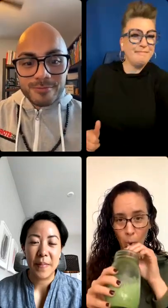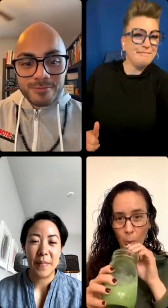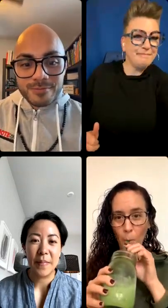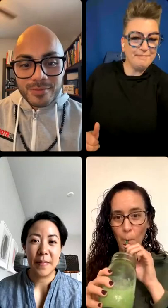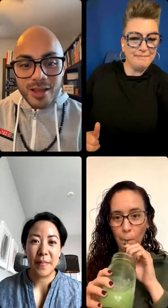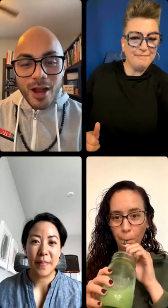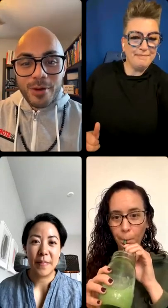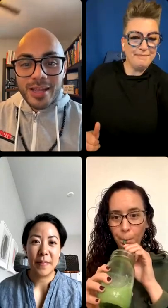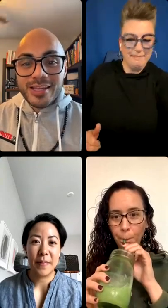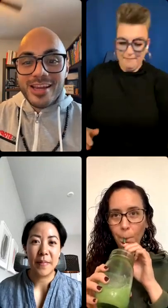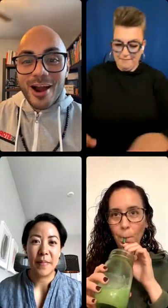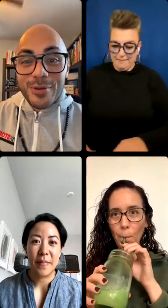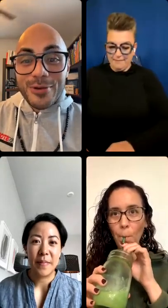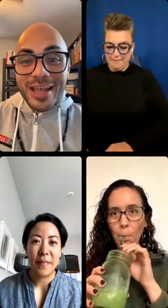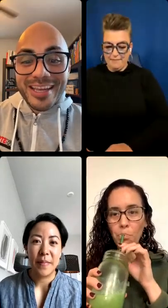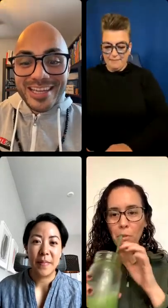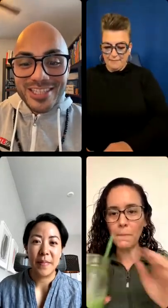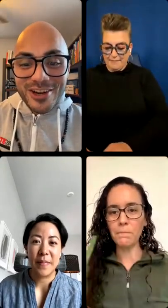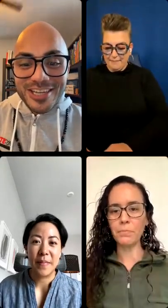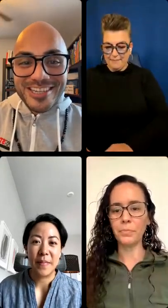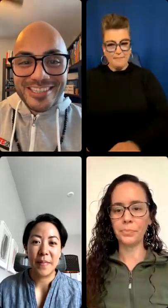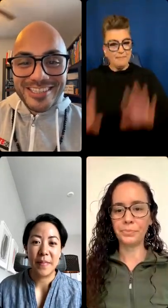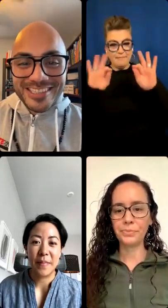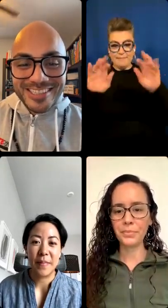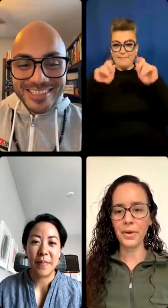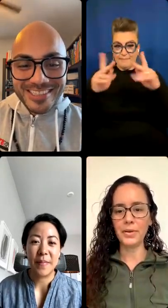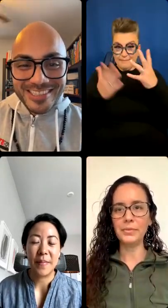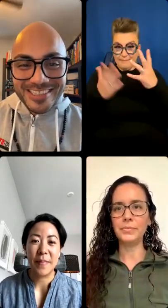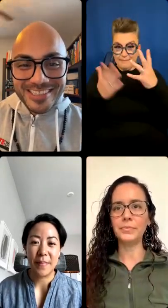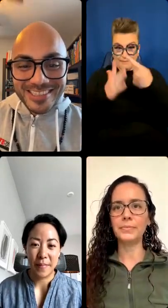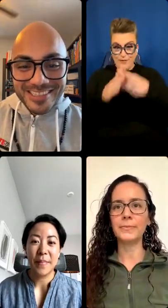Okay. All right. Are we okay to get started?